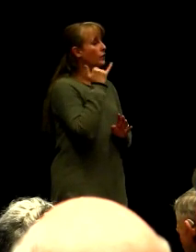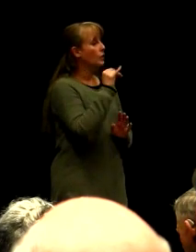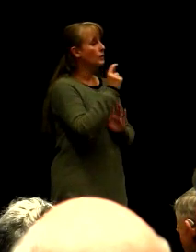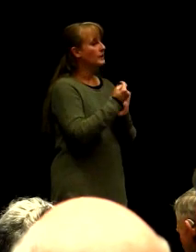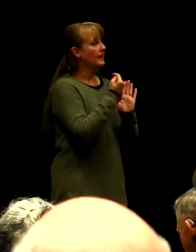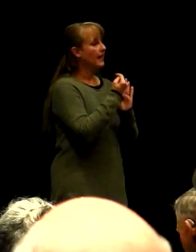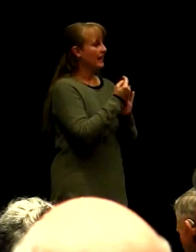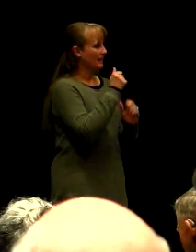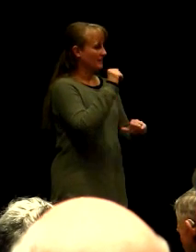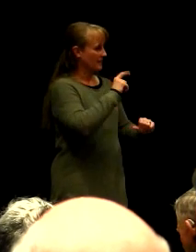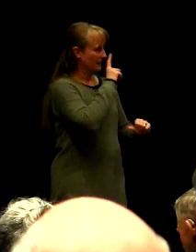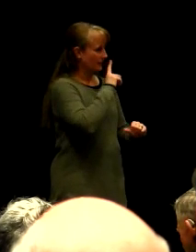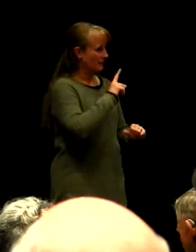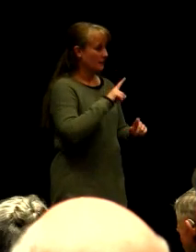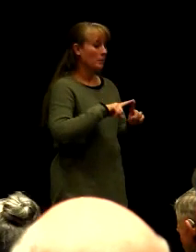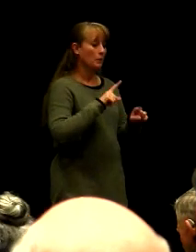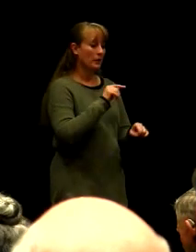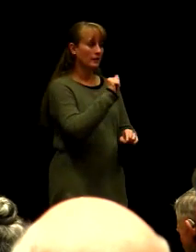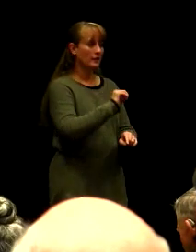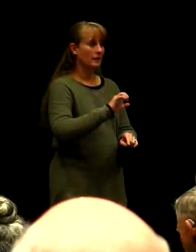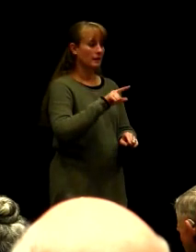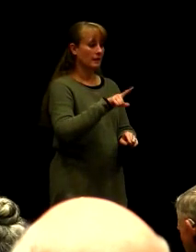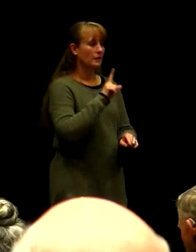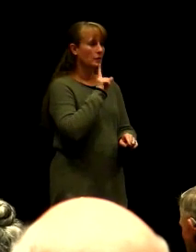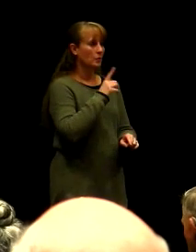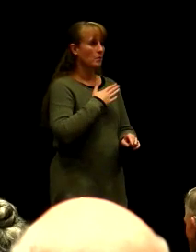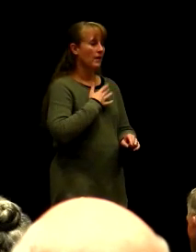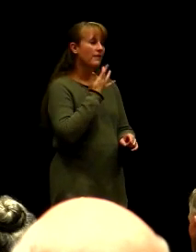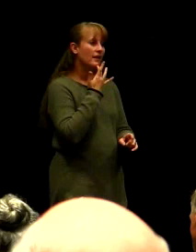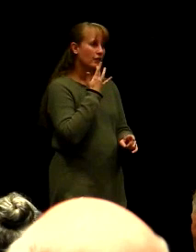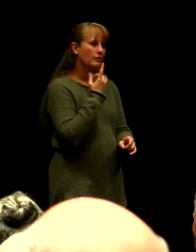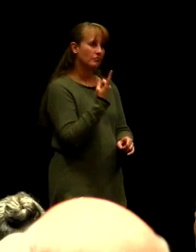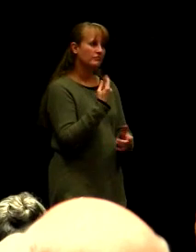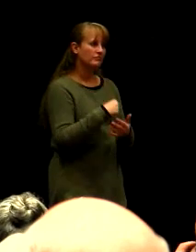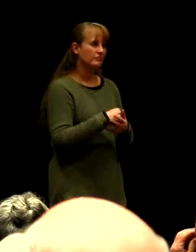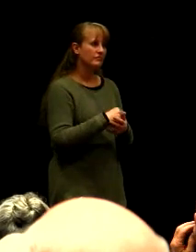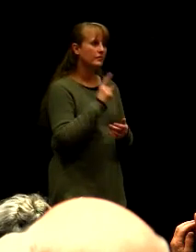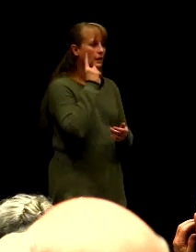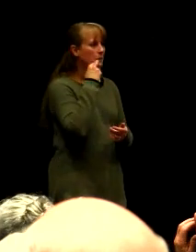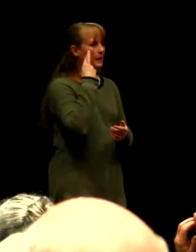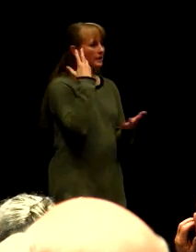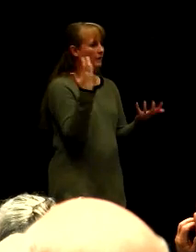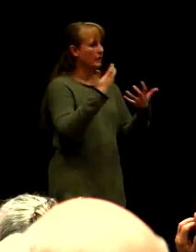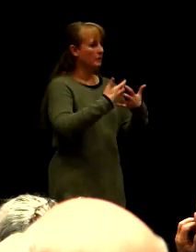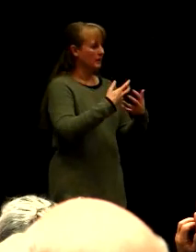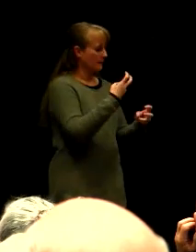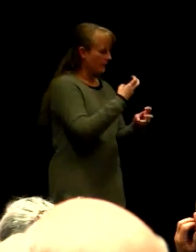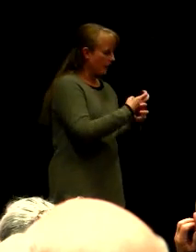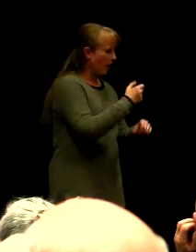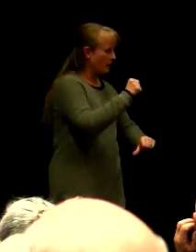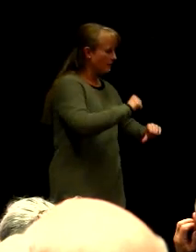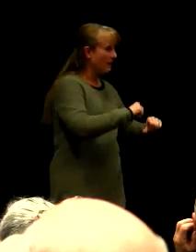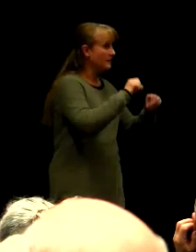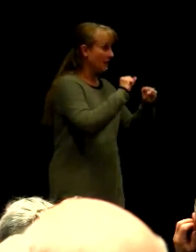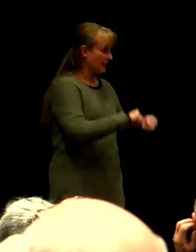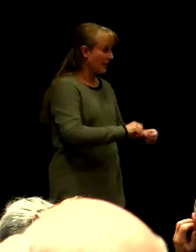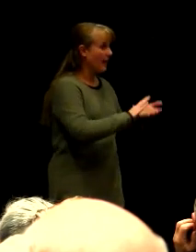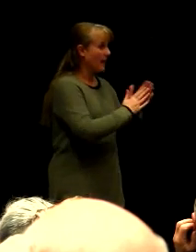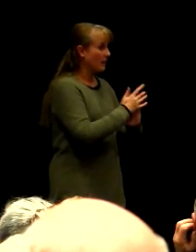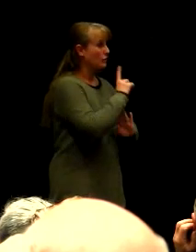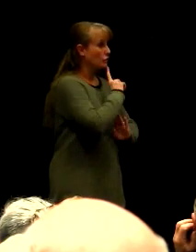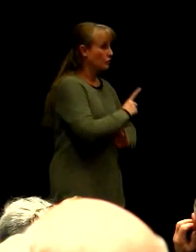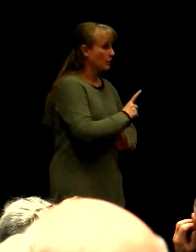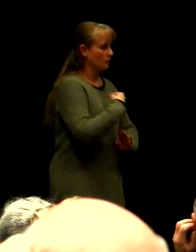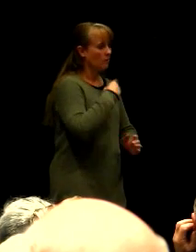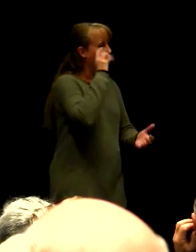But he's one of my favorites, Clarke is, and it's because of that combination of the hard science, which is plausible, and I believe him. It